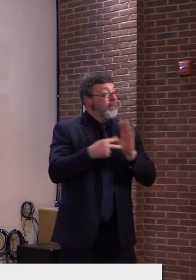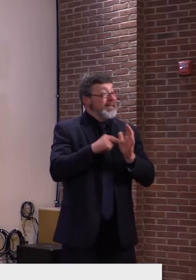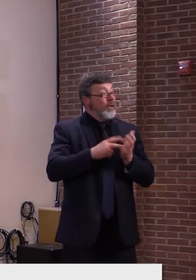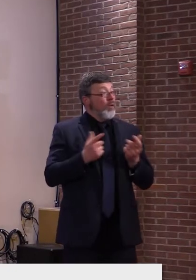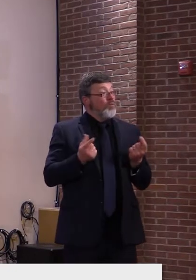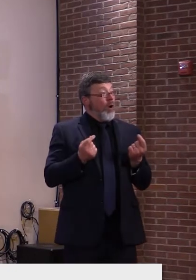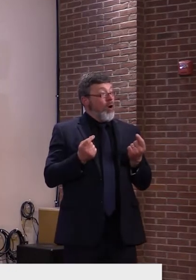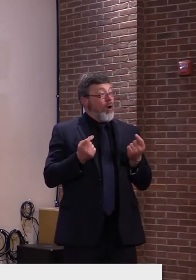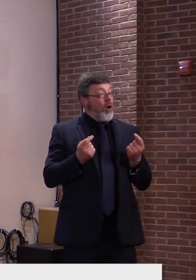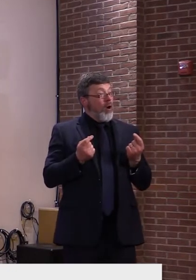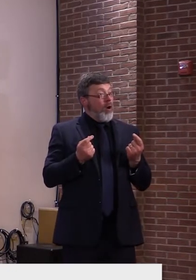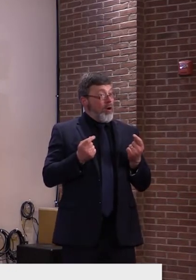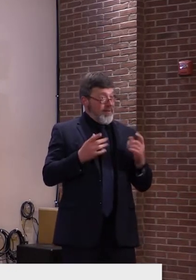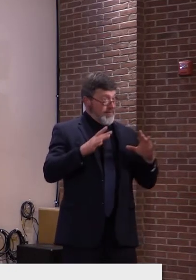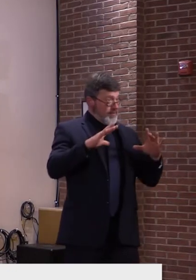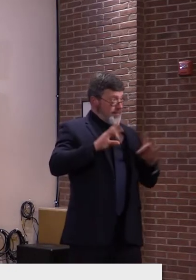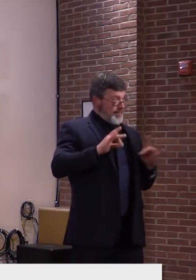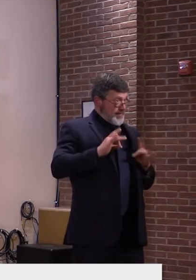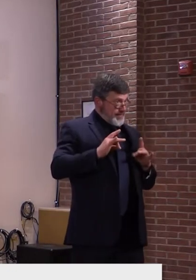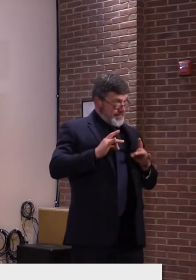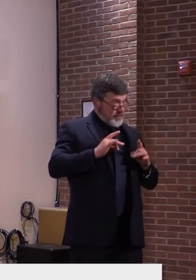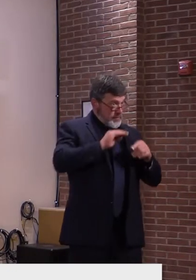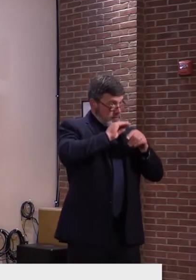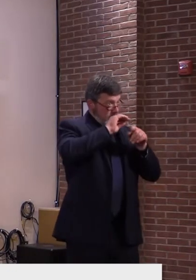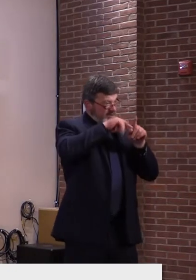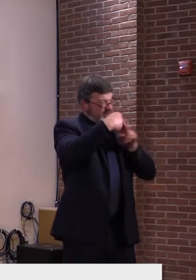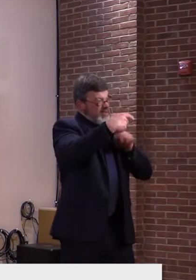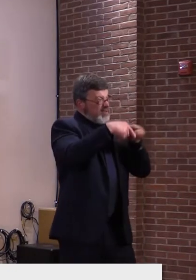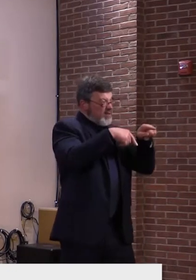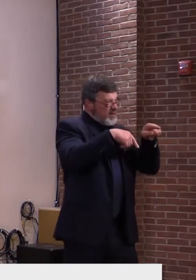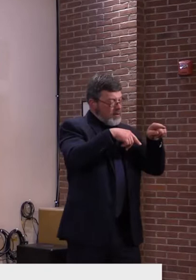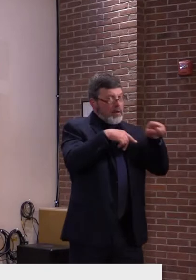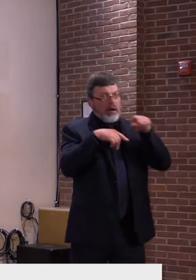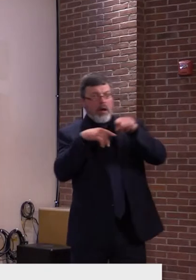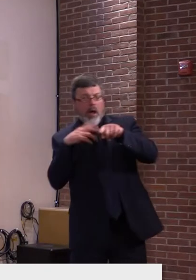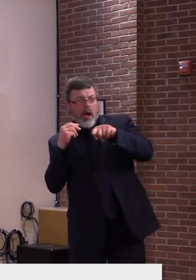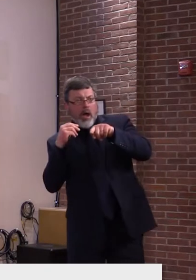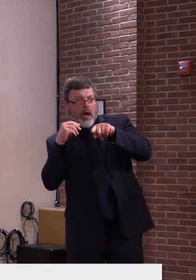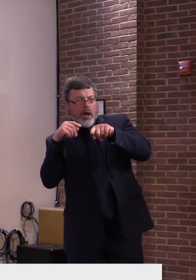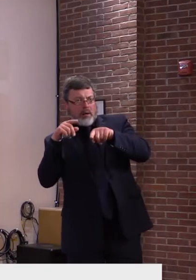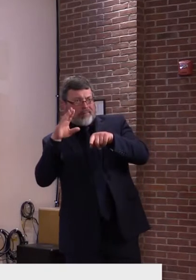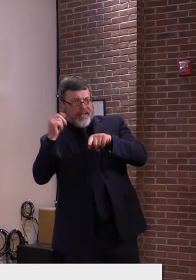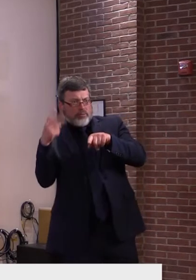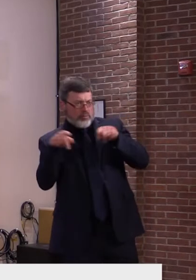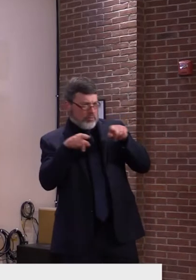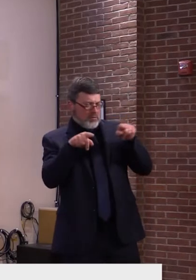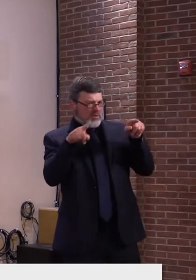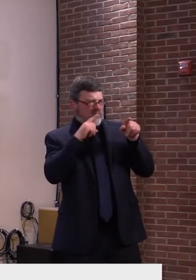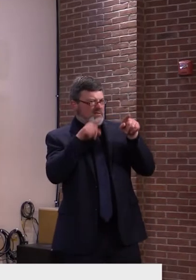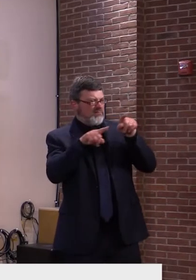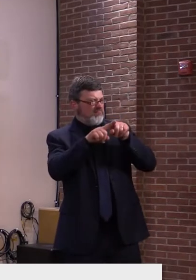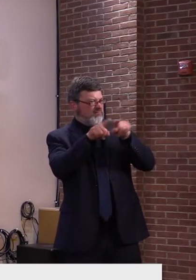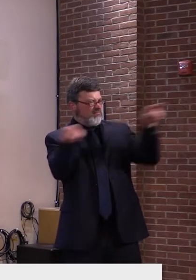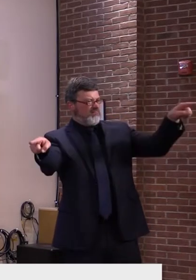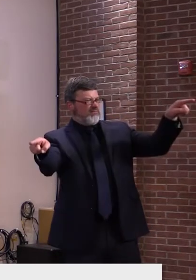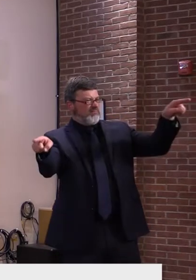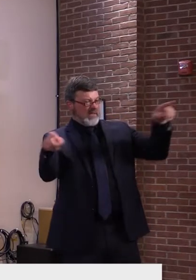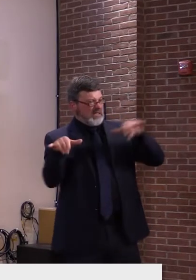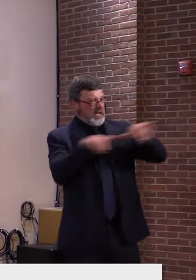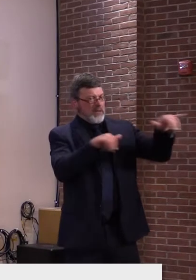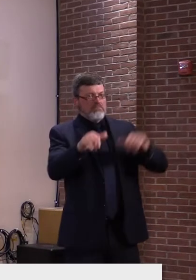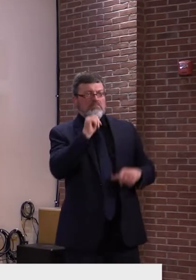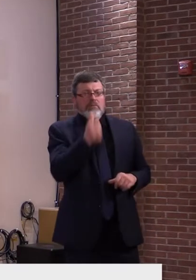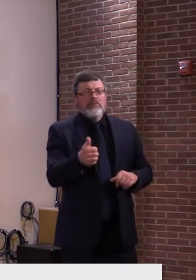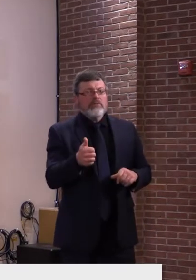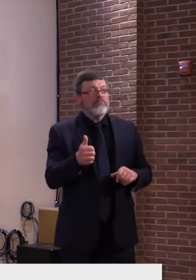of cases from hospitalizations and other serious outcomes, characteristic of the Omicron and